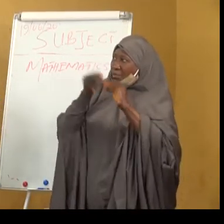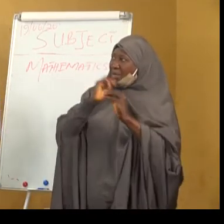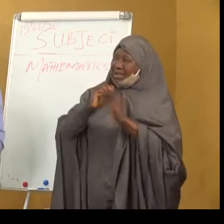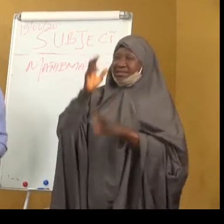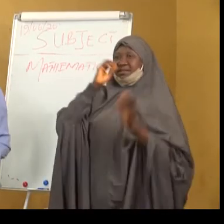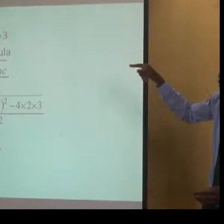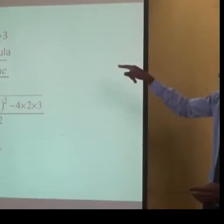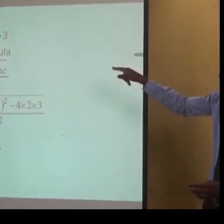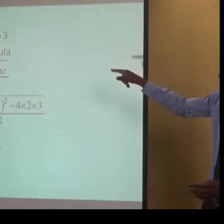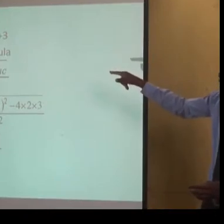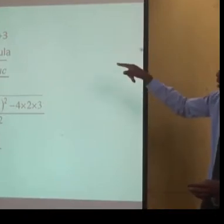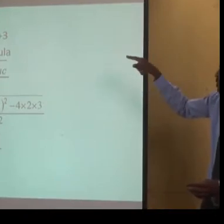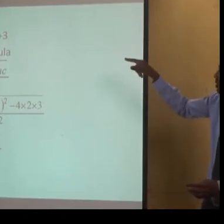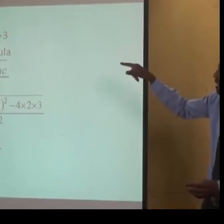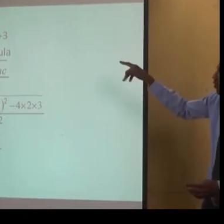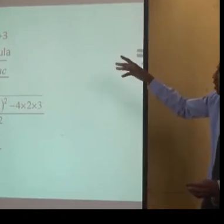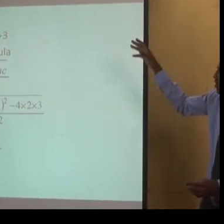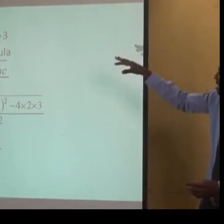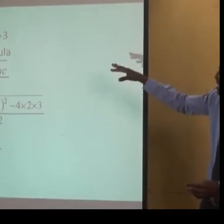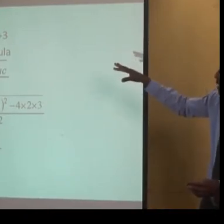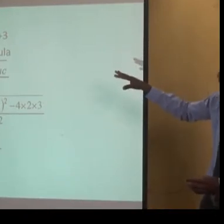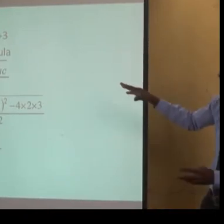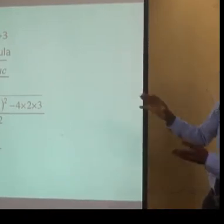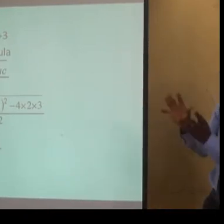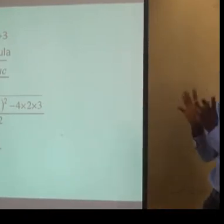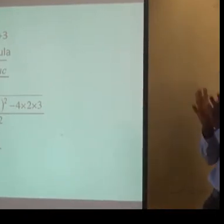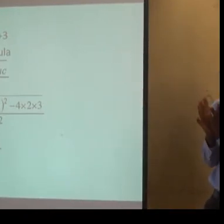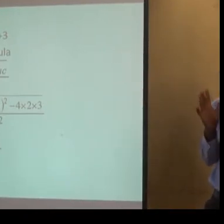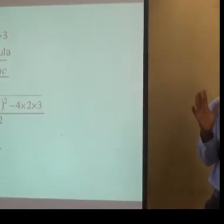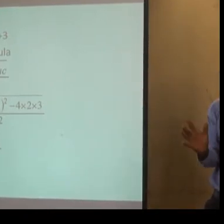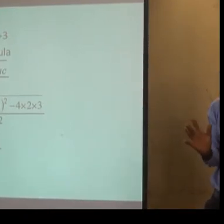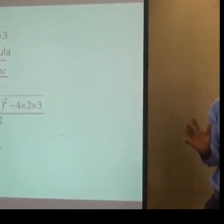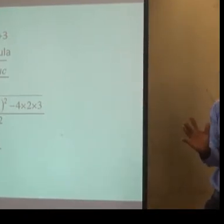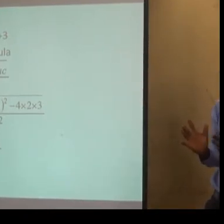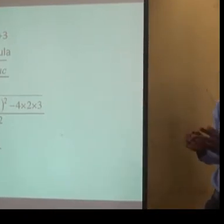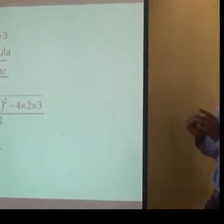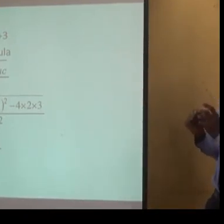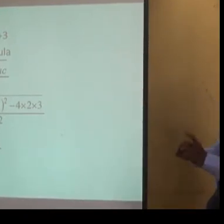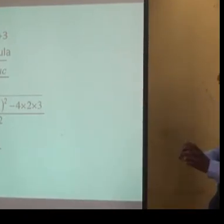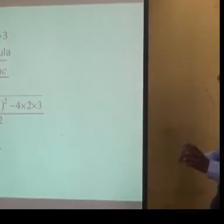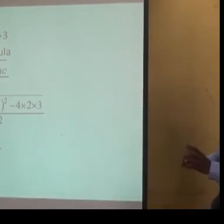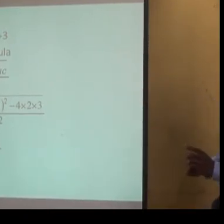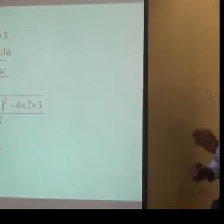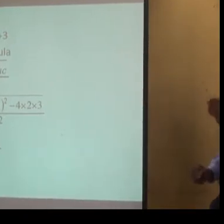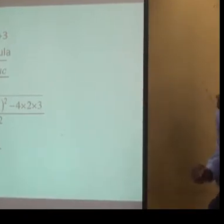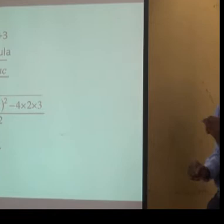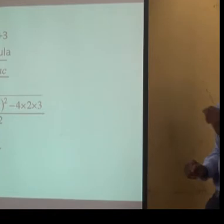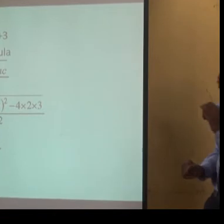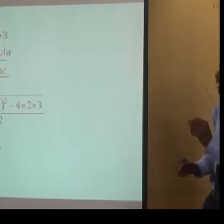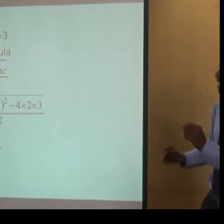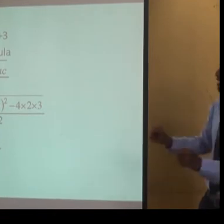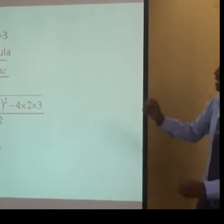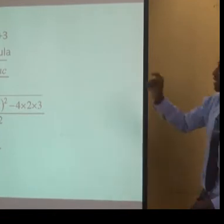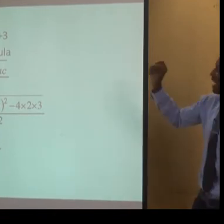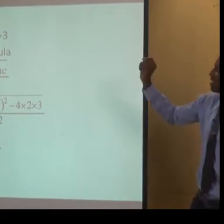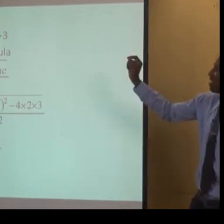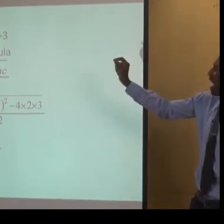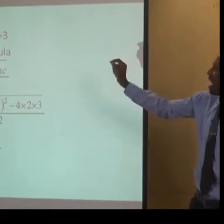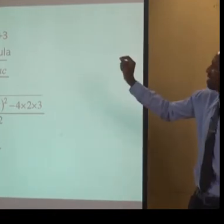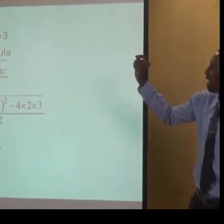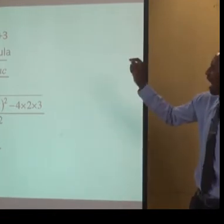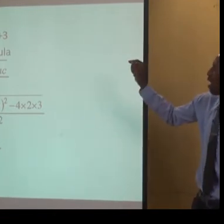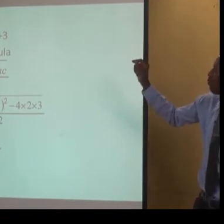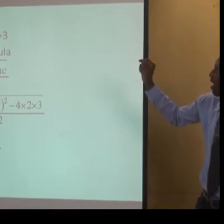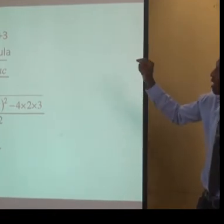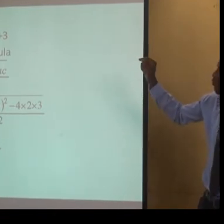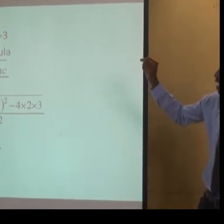3. So the coefficient of C, so C there becomes plus 3. Please, my student, the